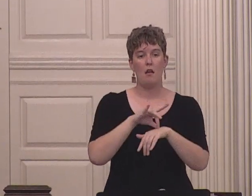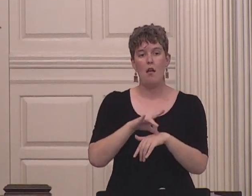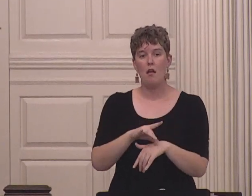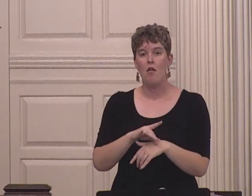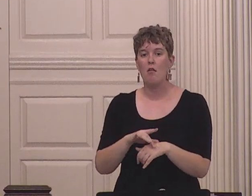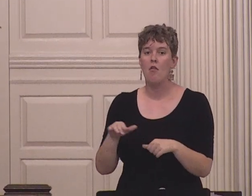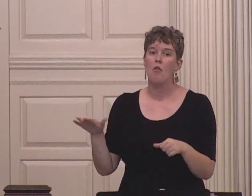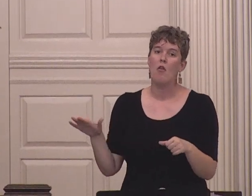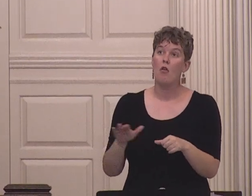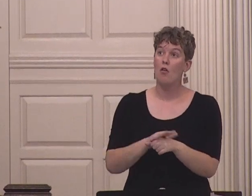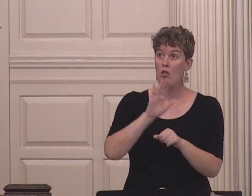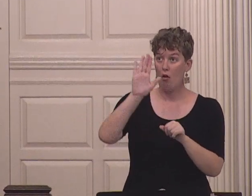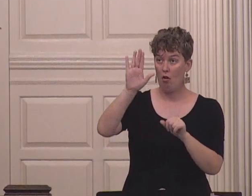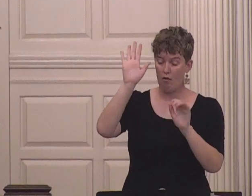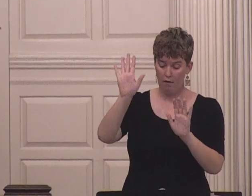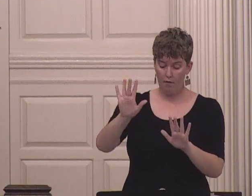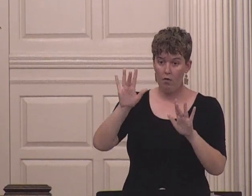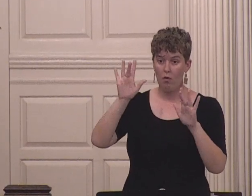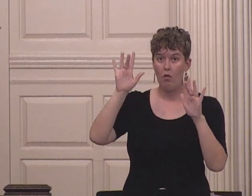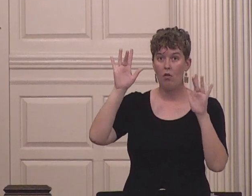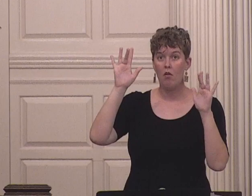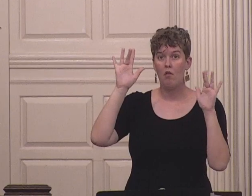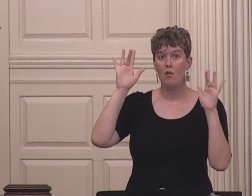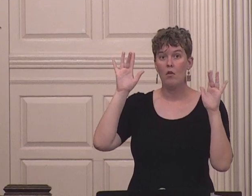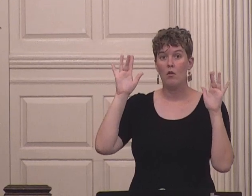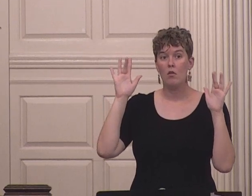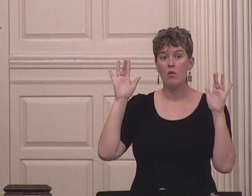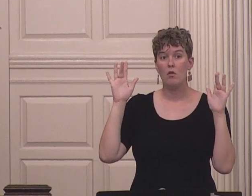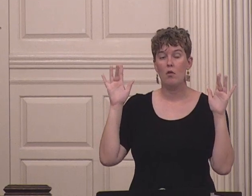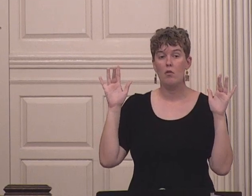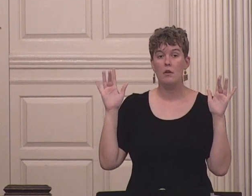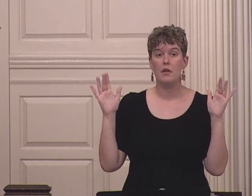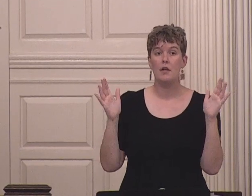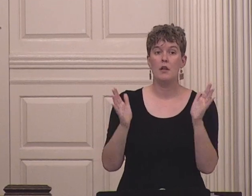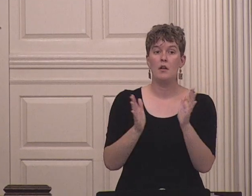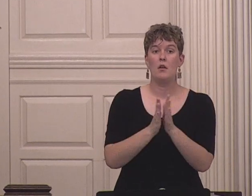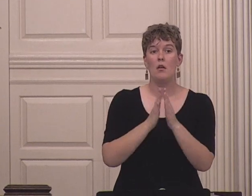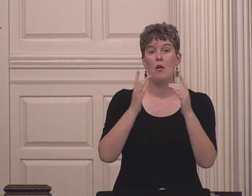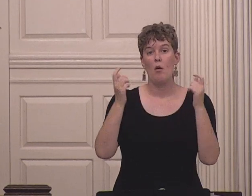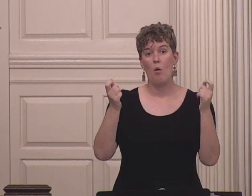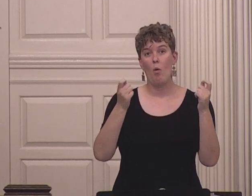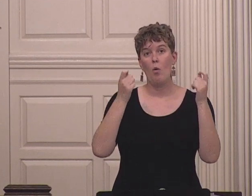Heaven and earth are full of your glory.